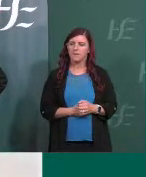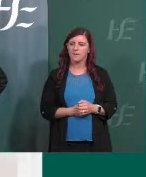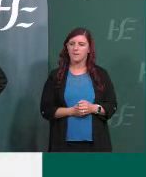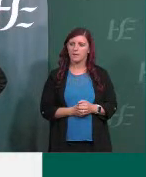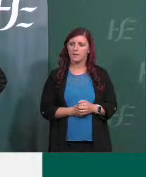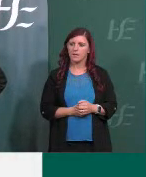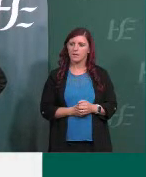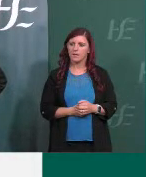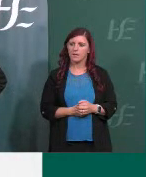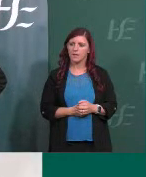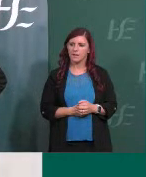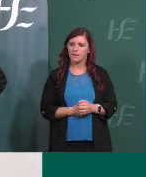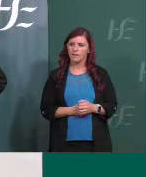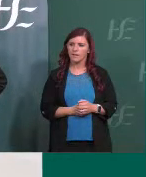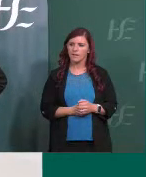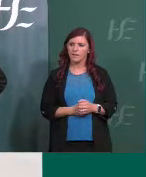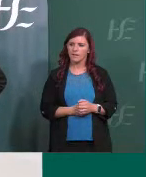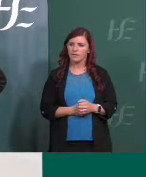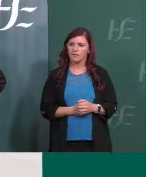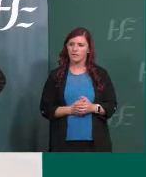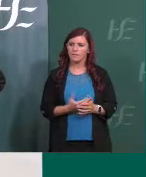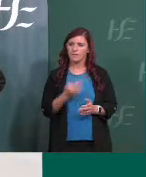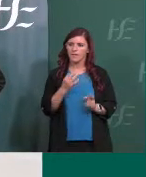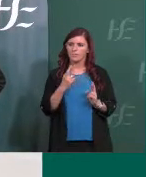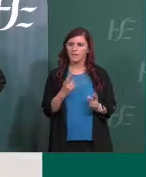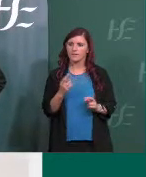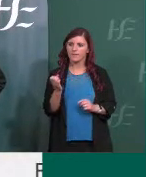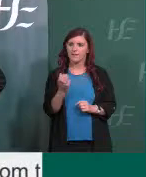So let me see.